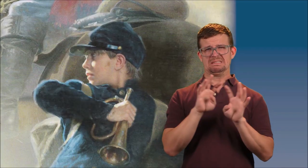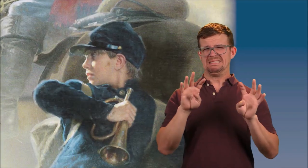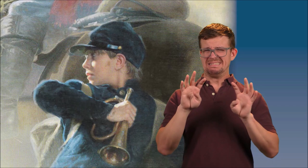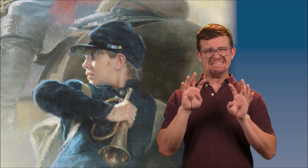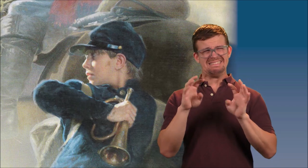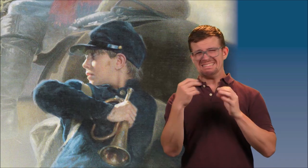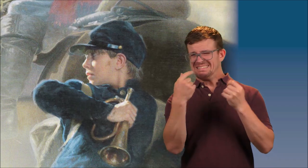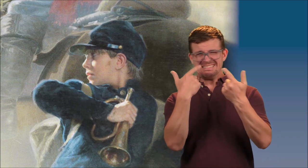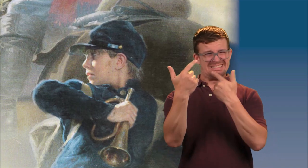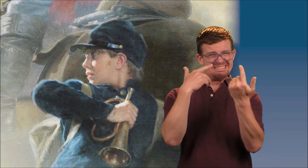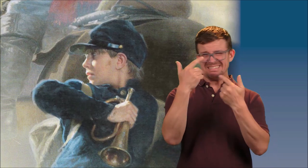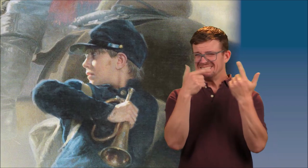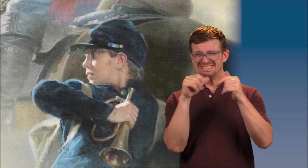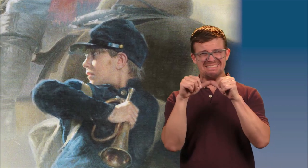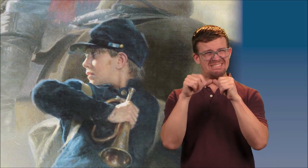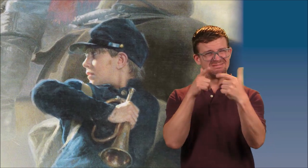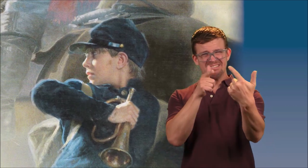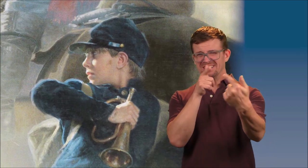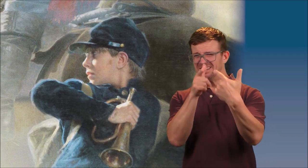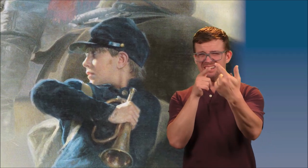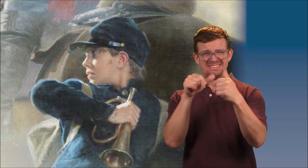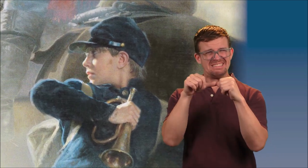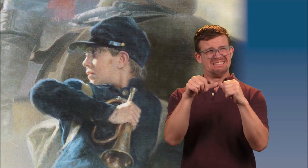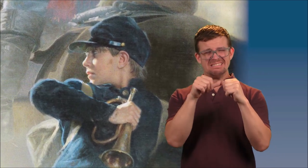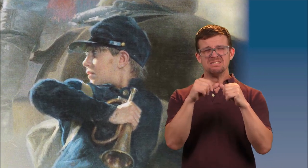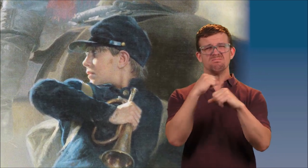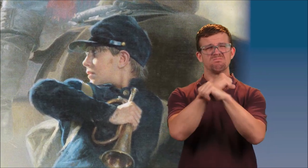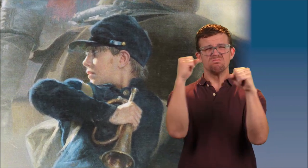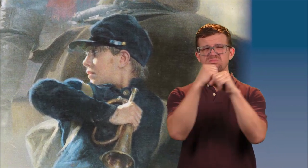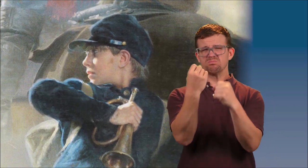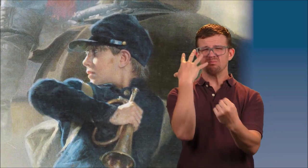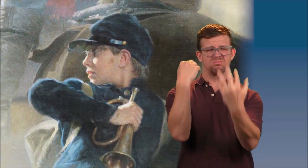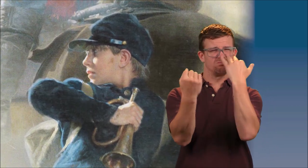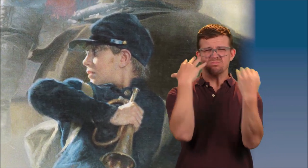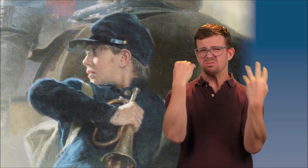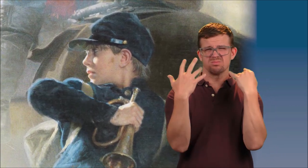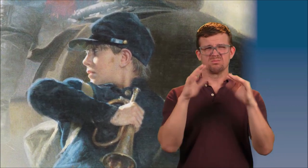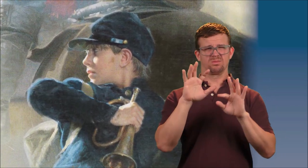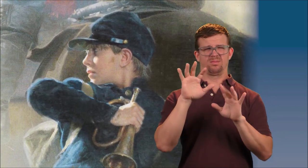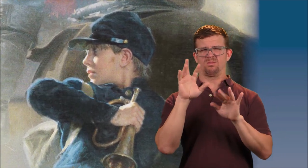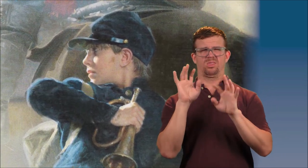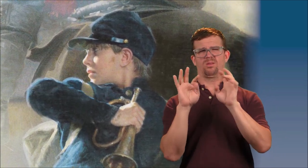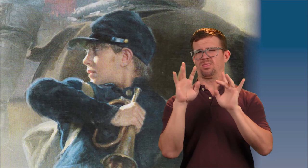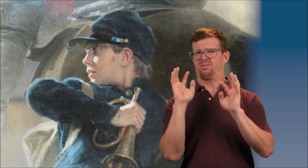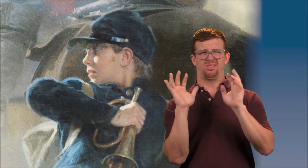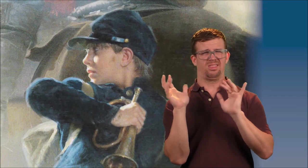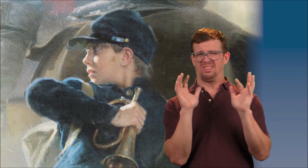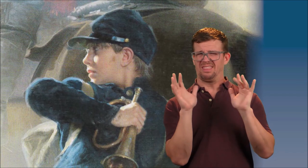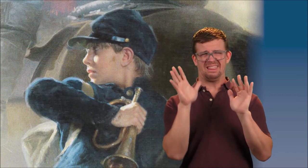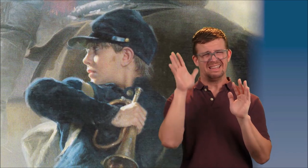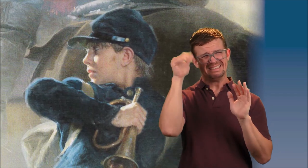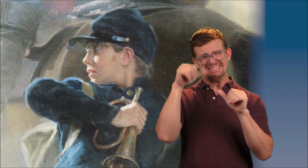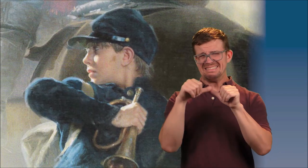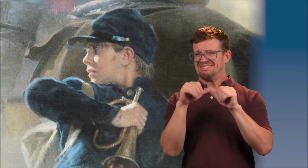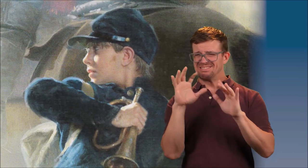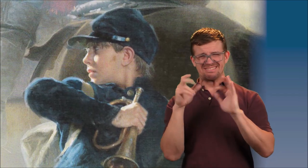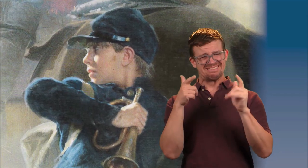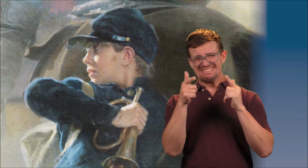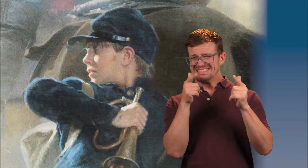With each blast, blinding dirt, sizzling shell fragments, and lead grapeshot hissed